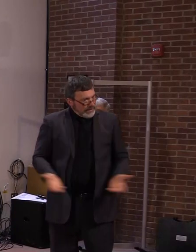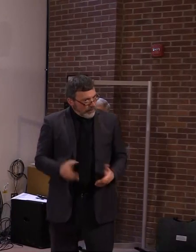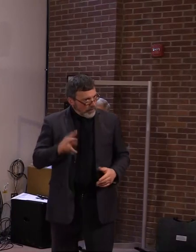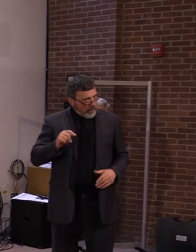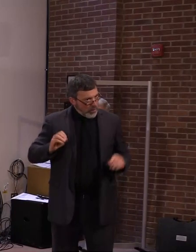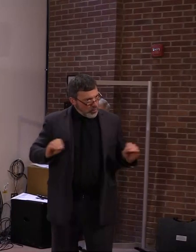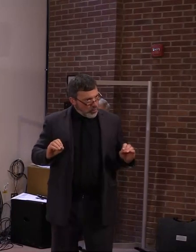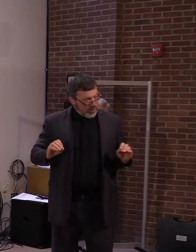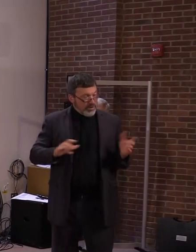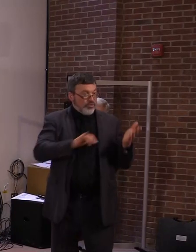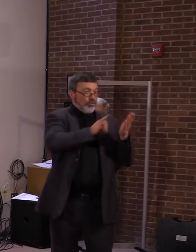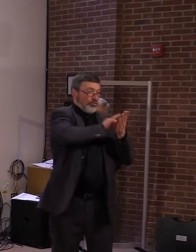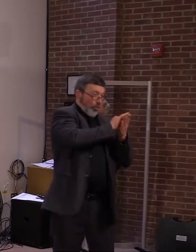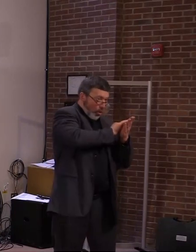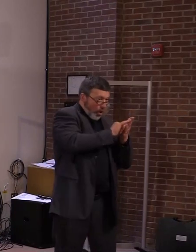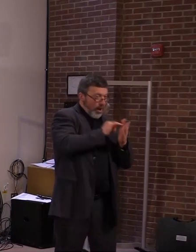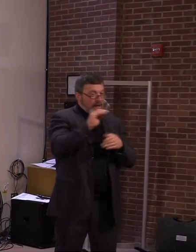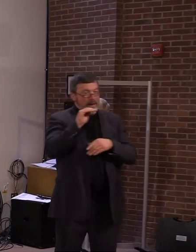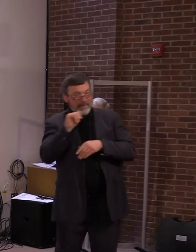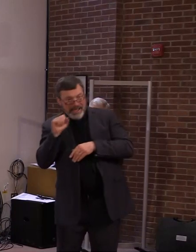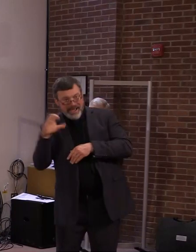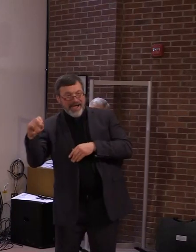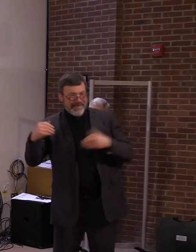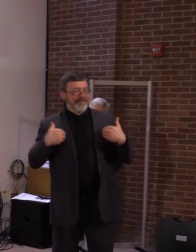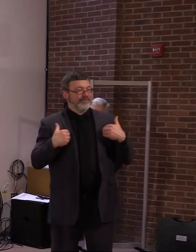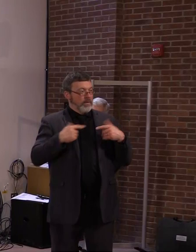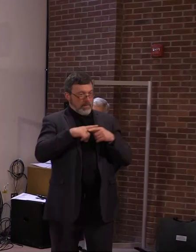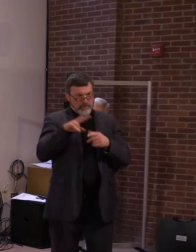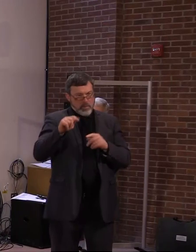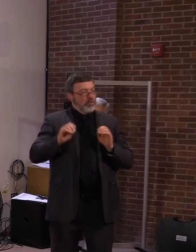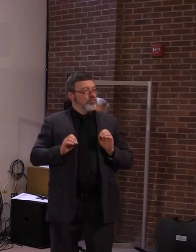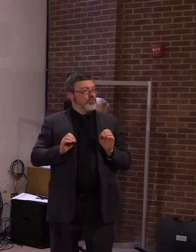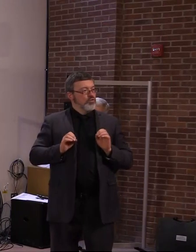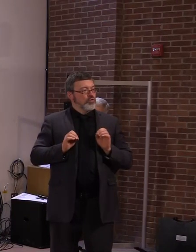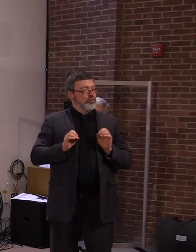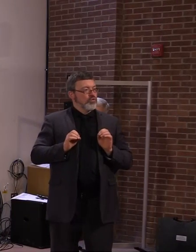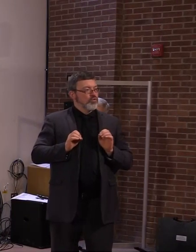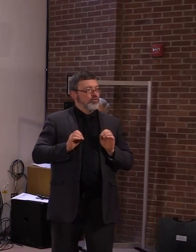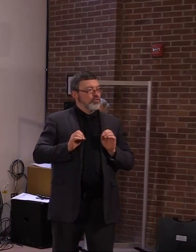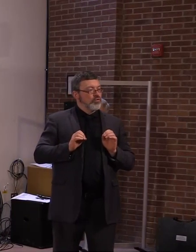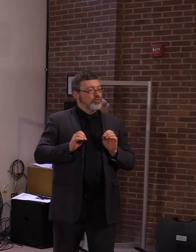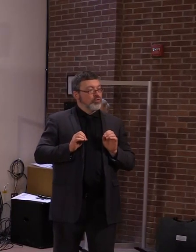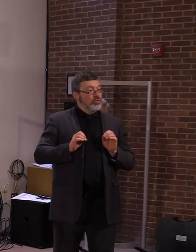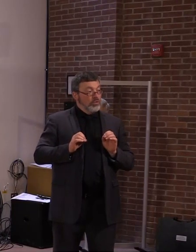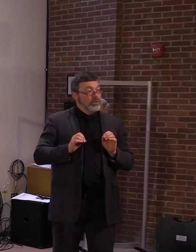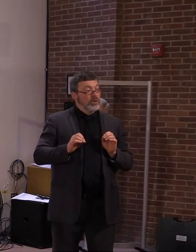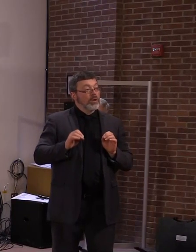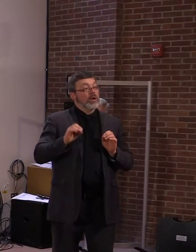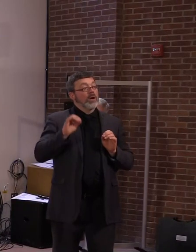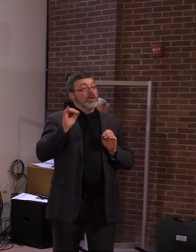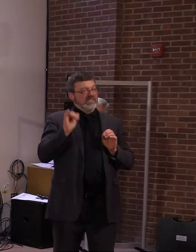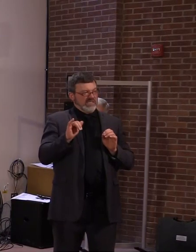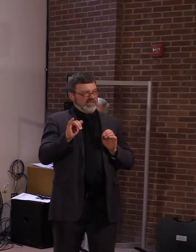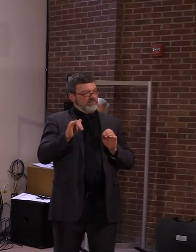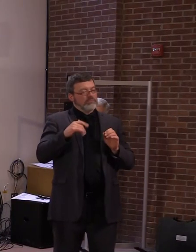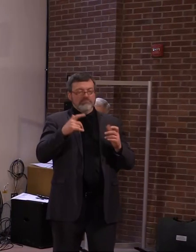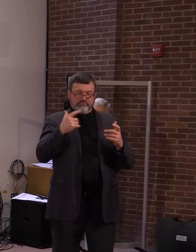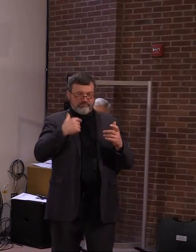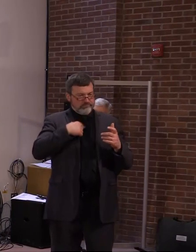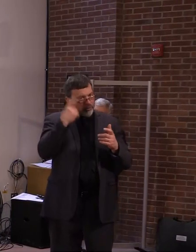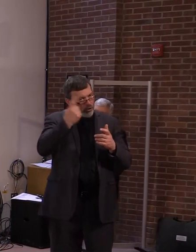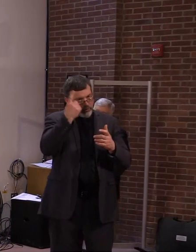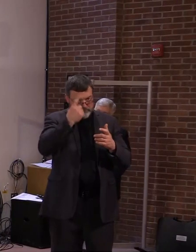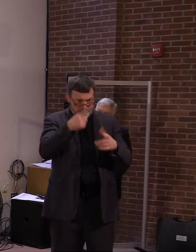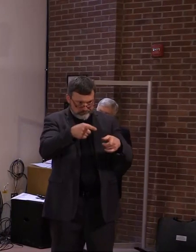of those specimens coming through our public health lab anyways. I've been told by the CDC that we